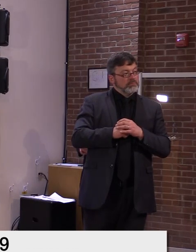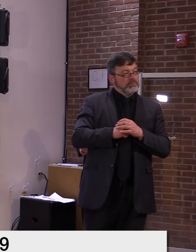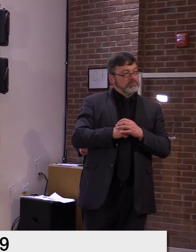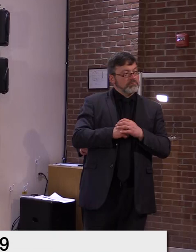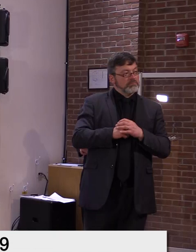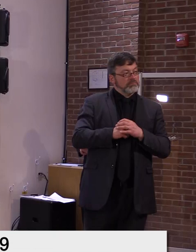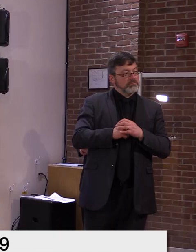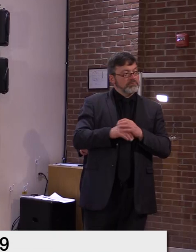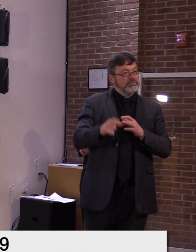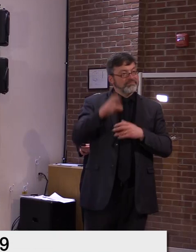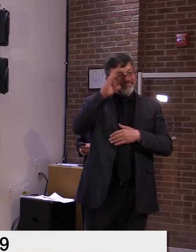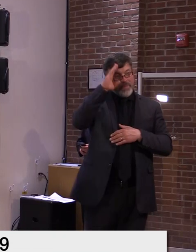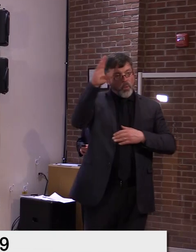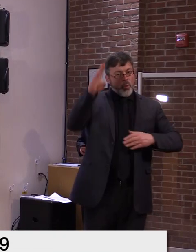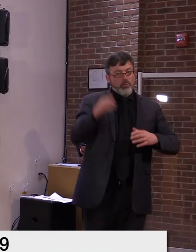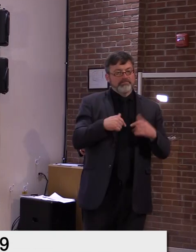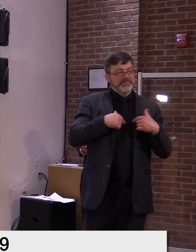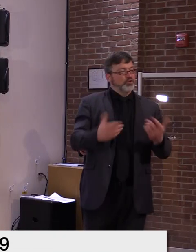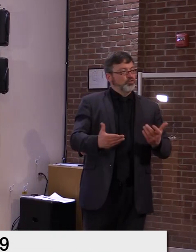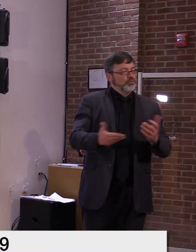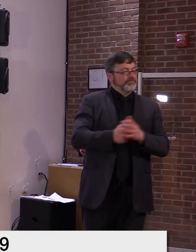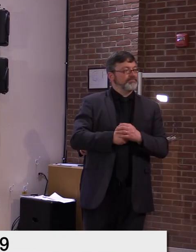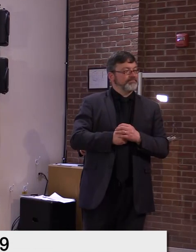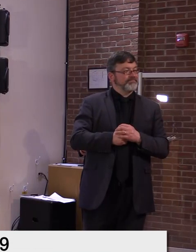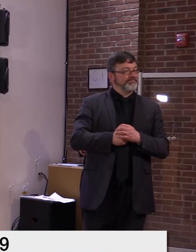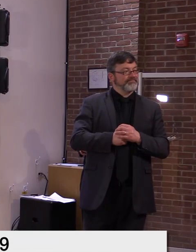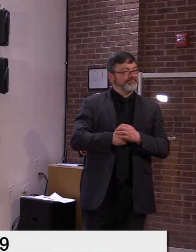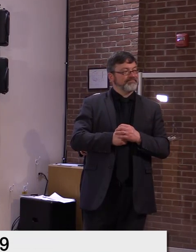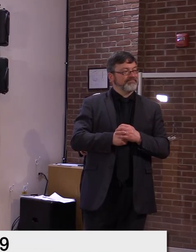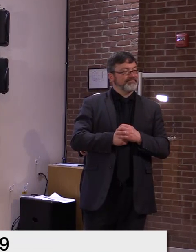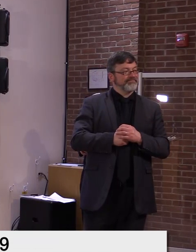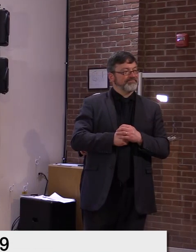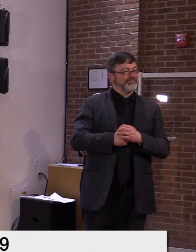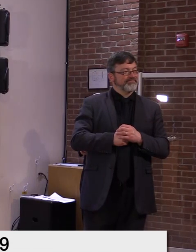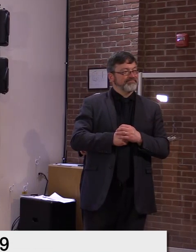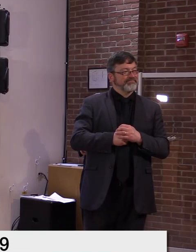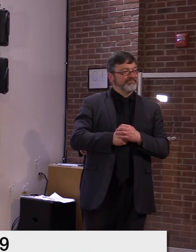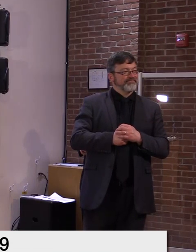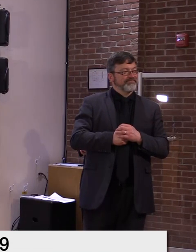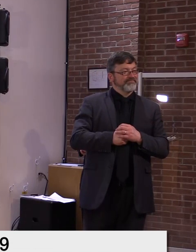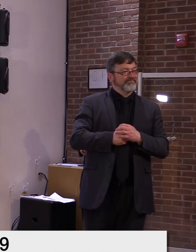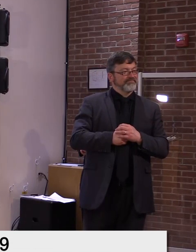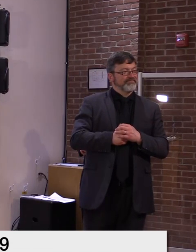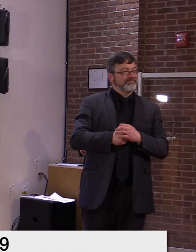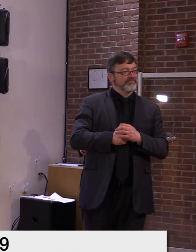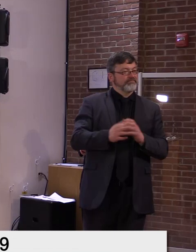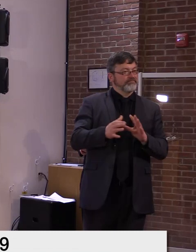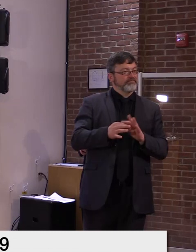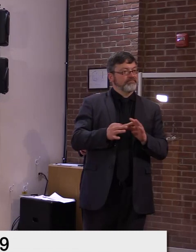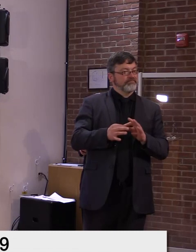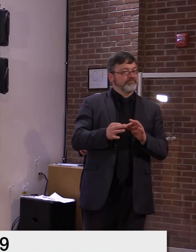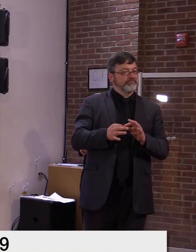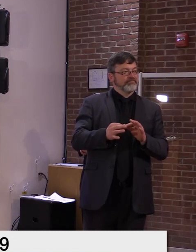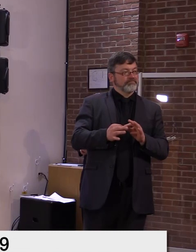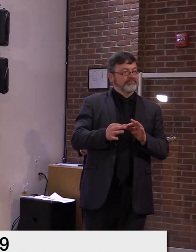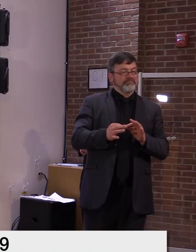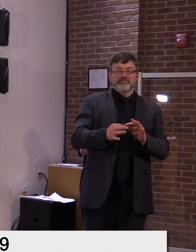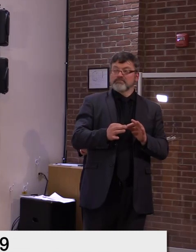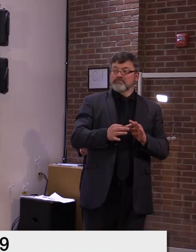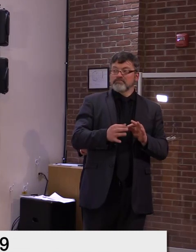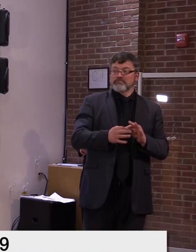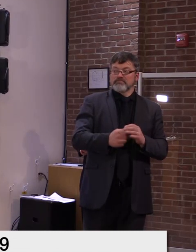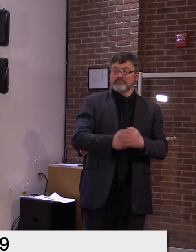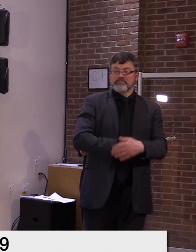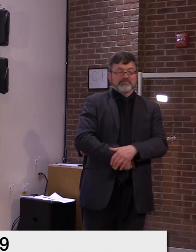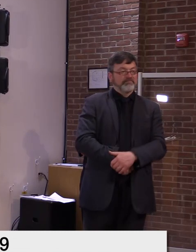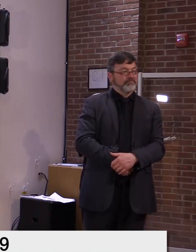Chronicle? Hello? Go ahead, Joe. Hello? Go ahead. A listener wrote to us